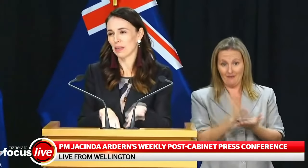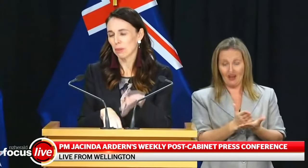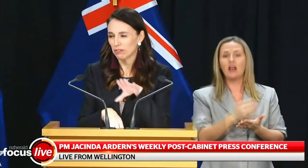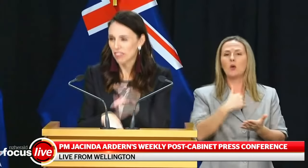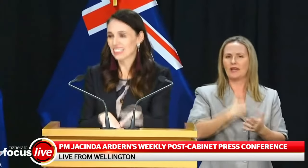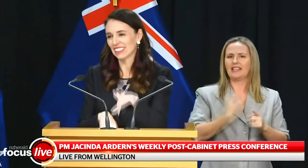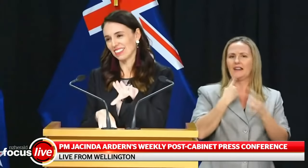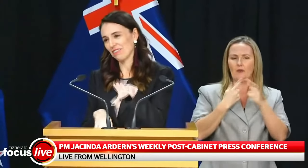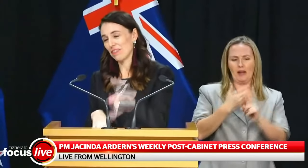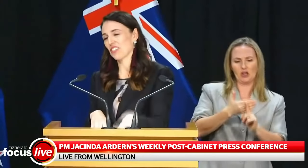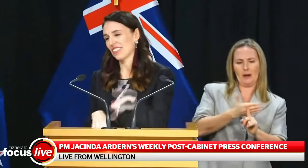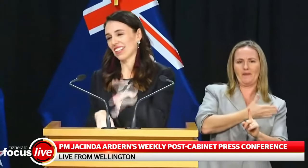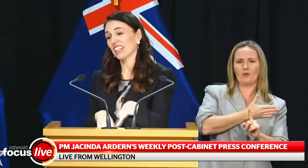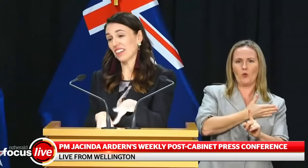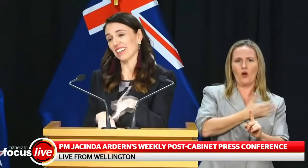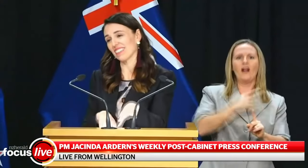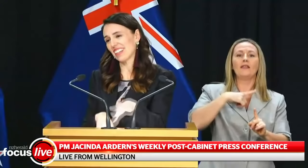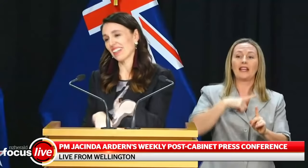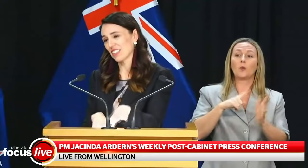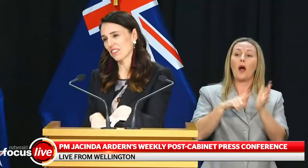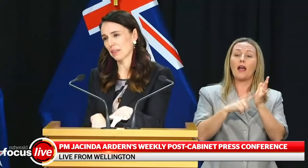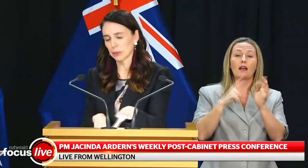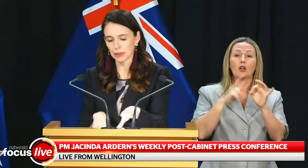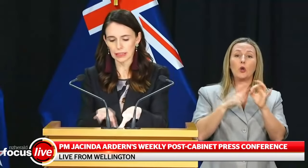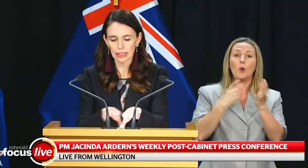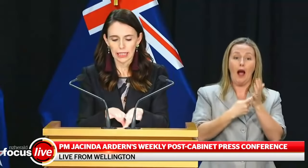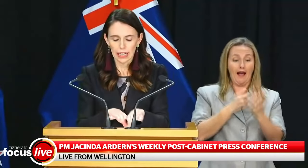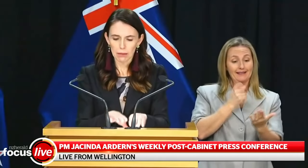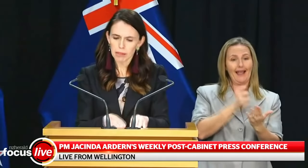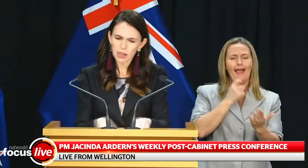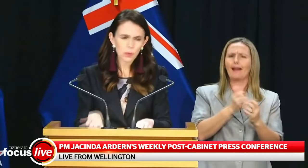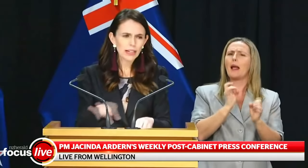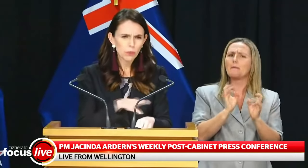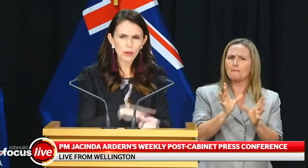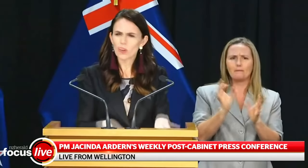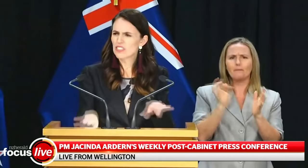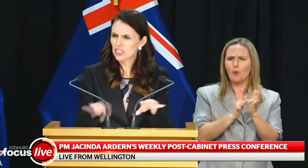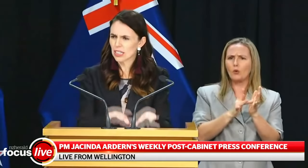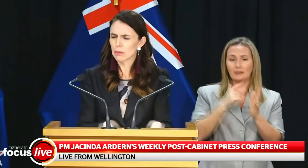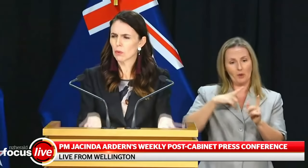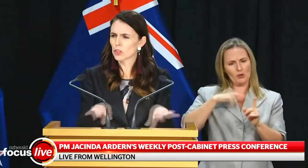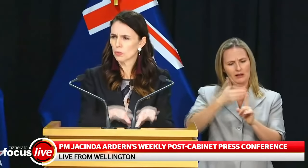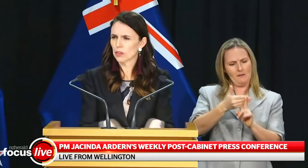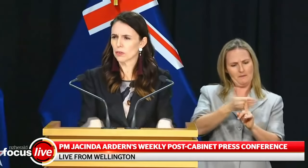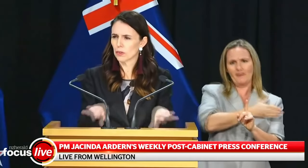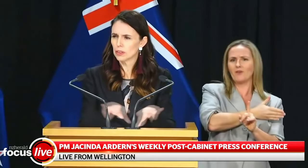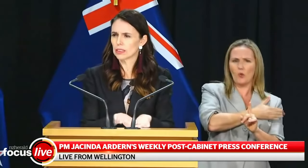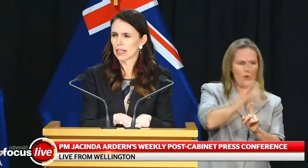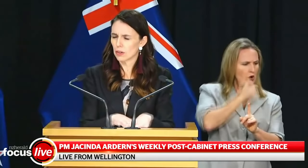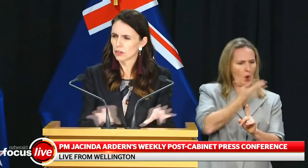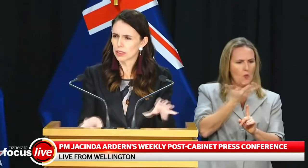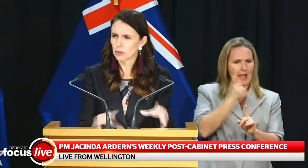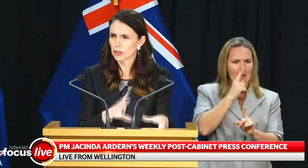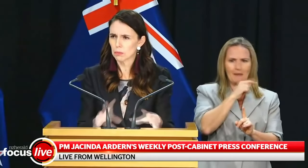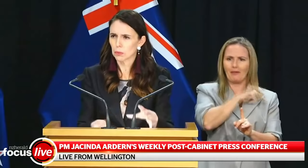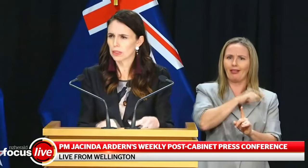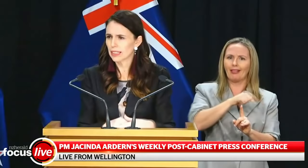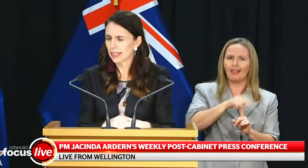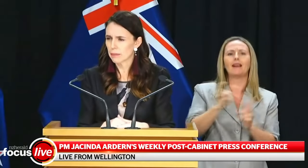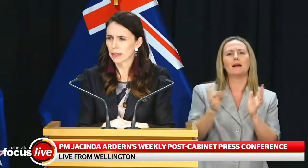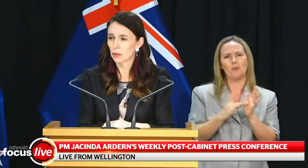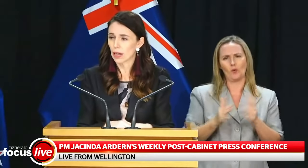why preventative measures like QR code scanning is really important. But we always just keep a watch on whether or not our alert levels